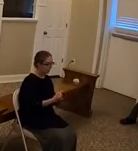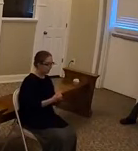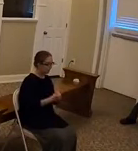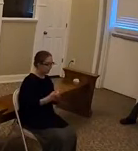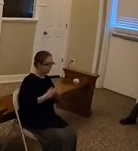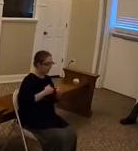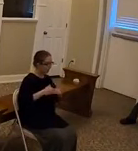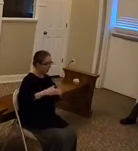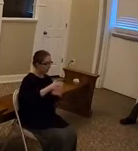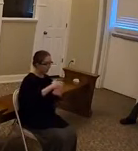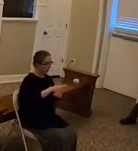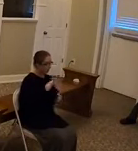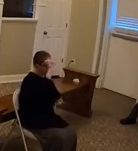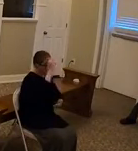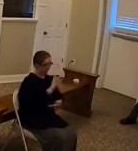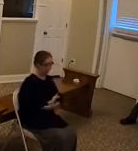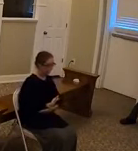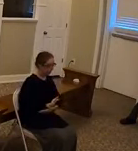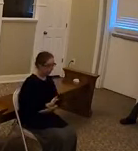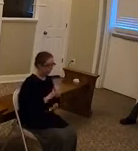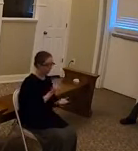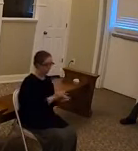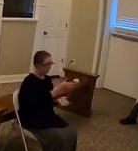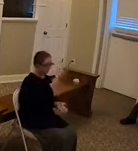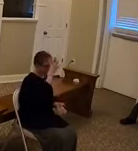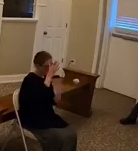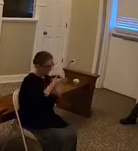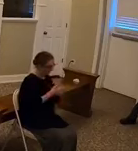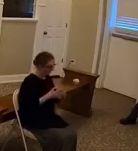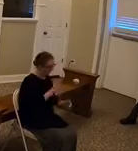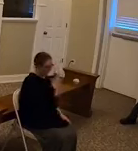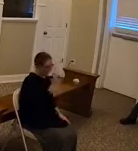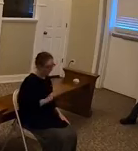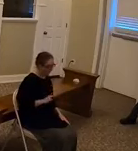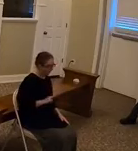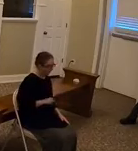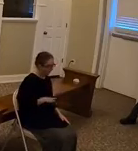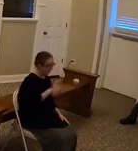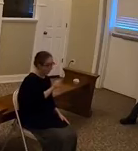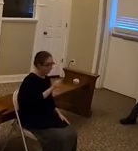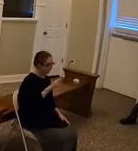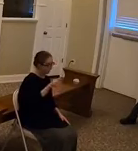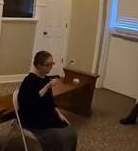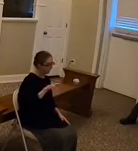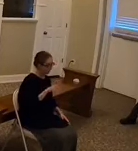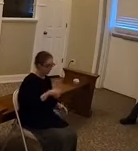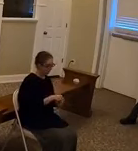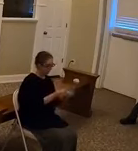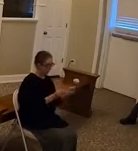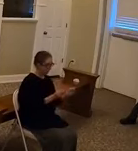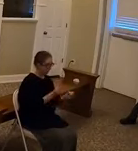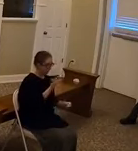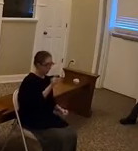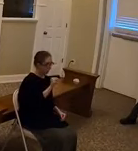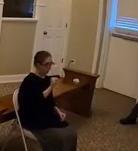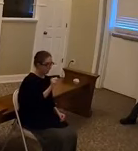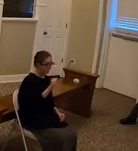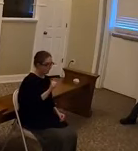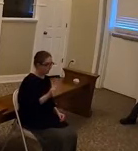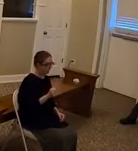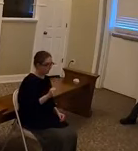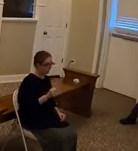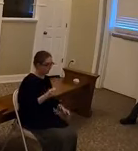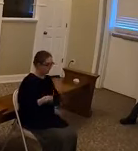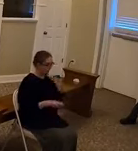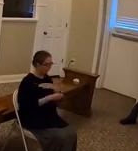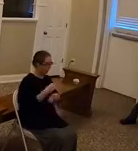you. If you were a son of that father, it didn't matter if he was king or just a pauper in the field. If you were Roman lineage,